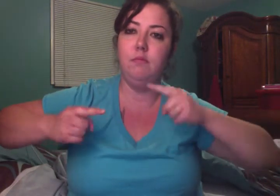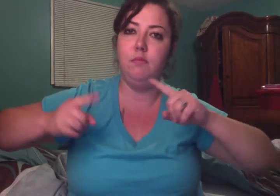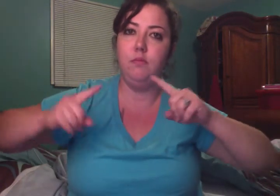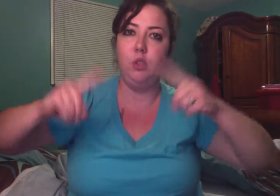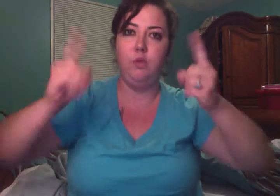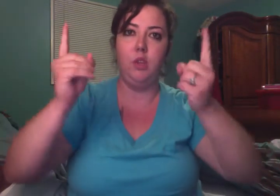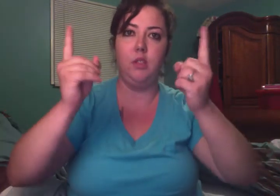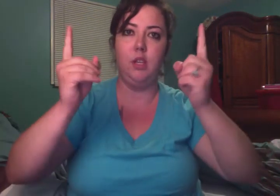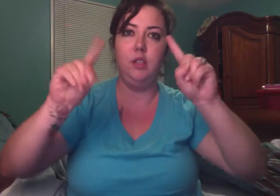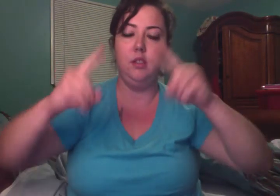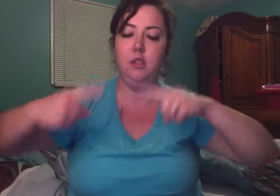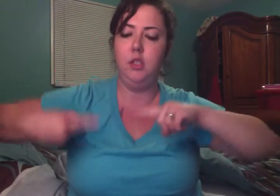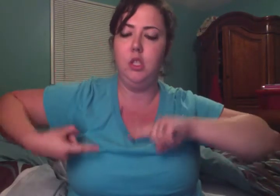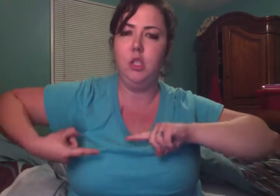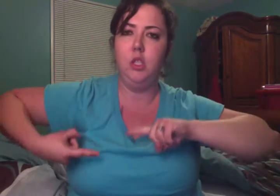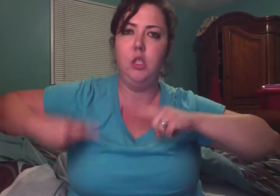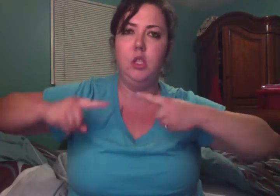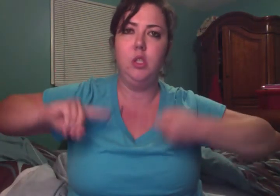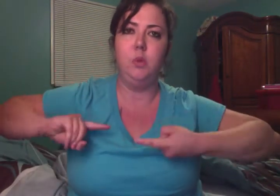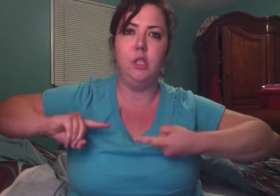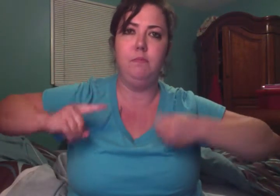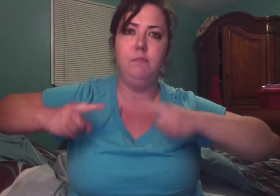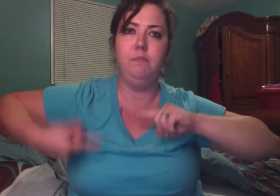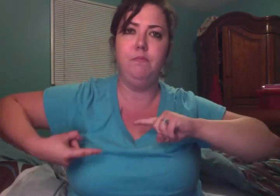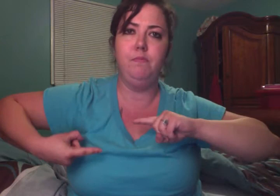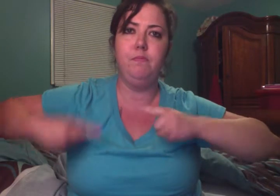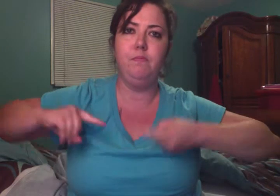Two fingers like this. Twist them.